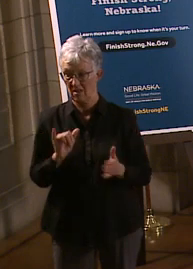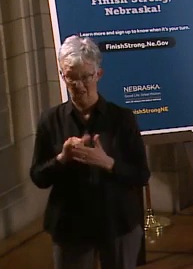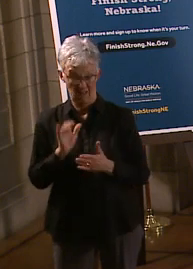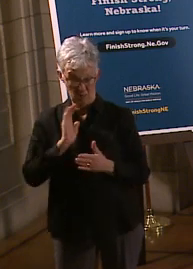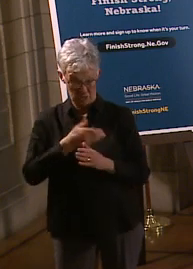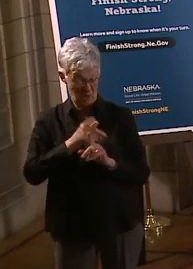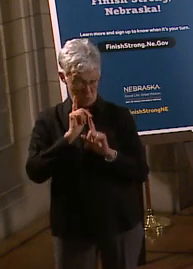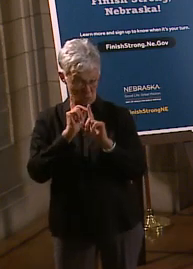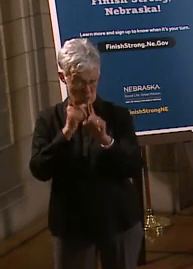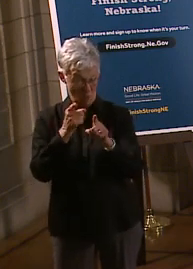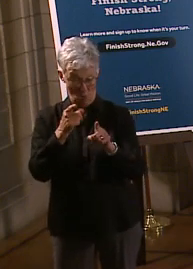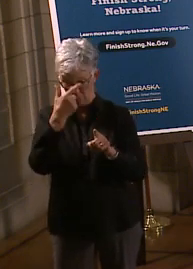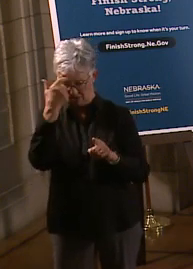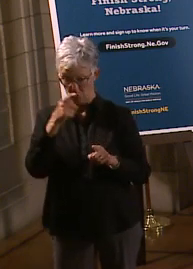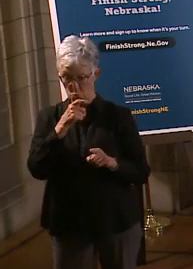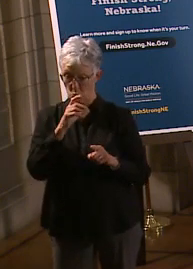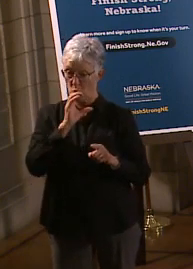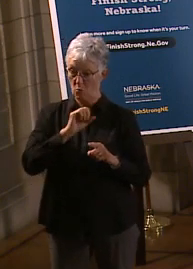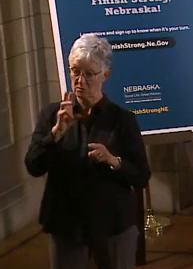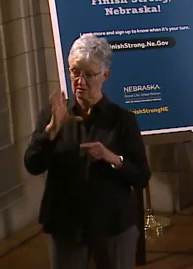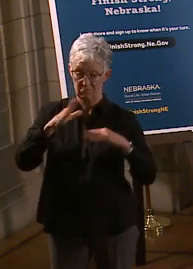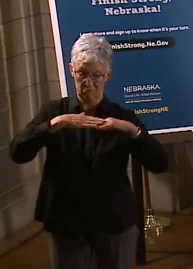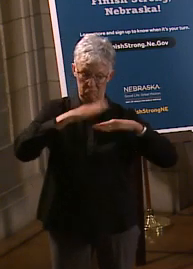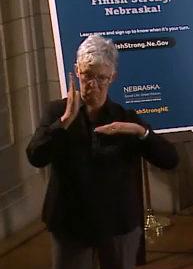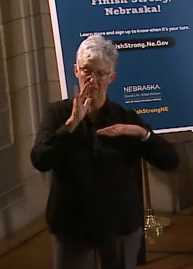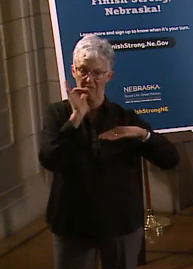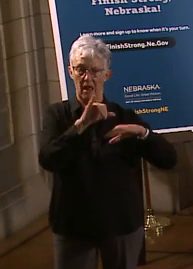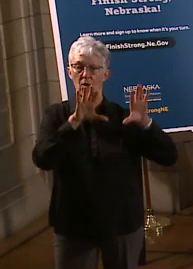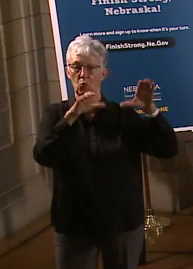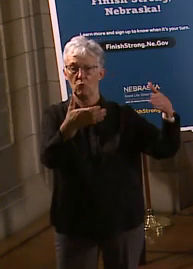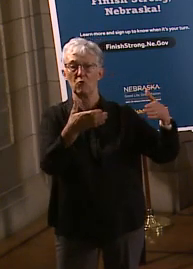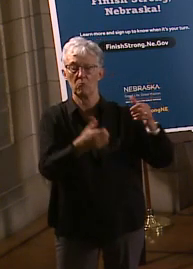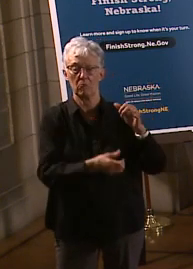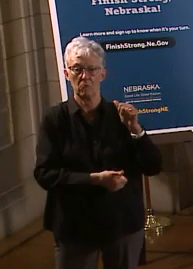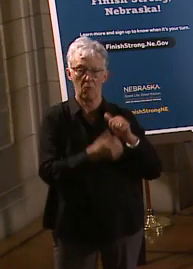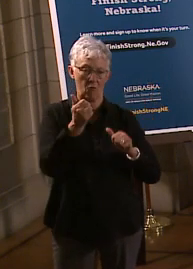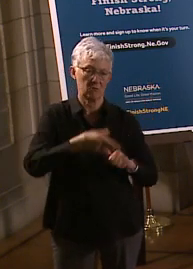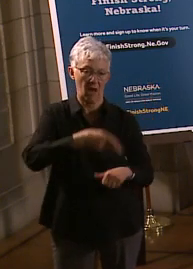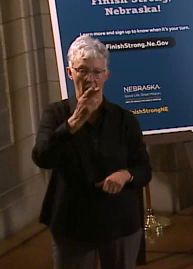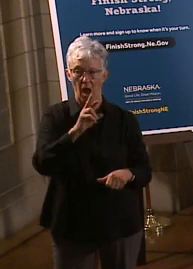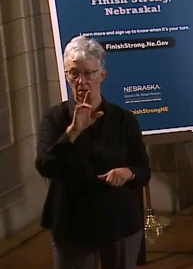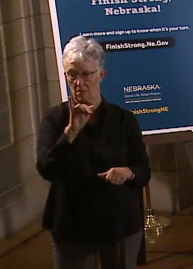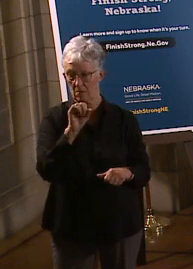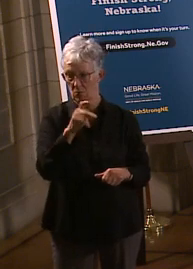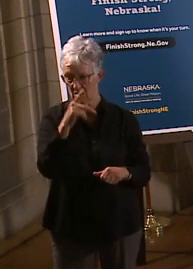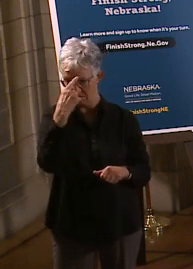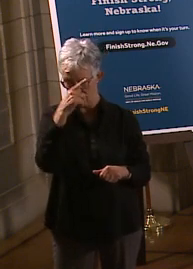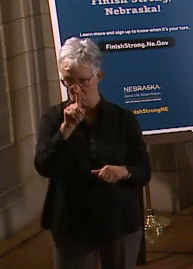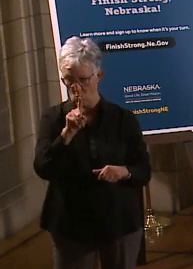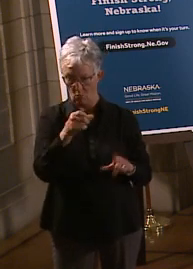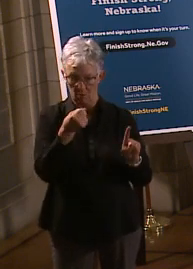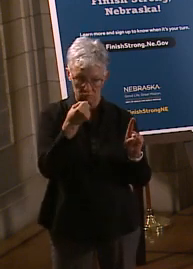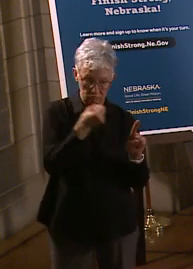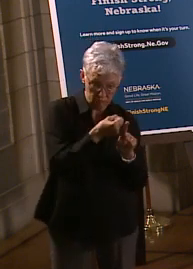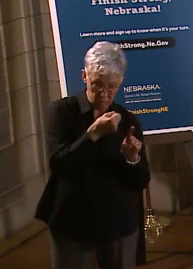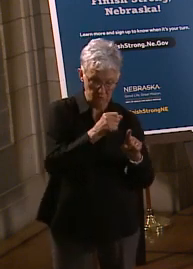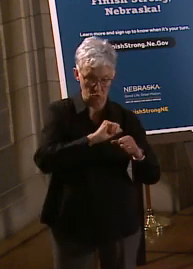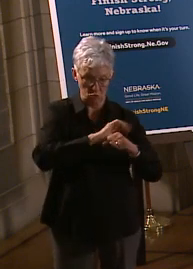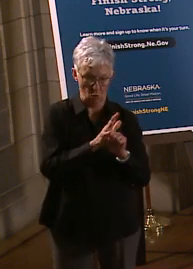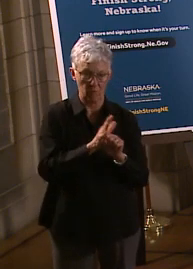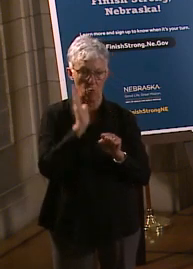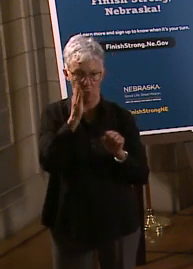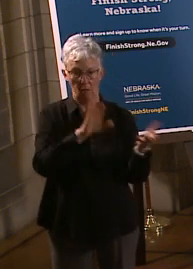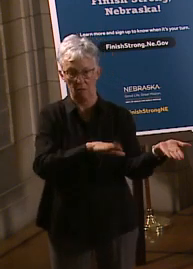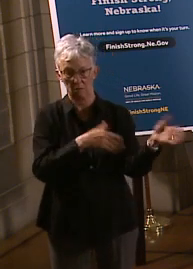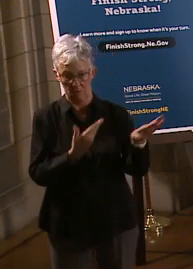on, because the folks who are 65 years and older are the ones who are the greatest at risk. 83% of our deaths in 2020 came in that category. So